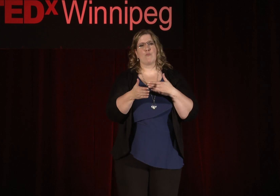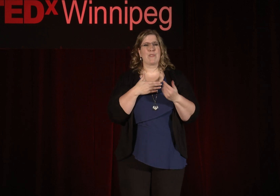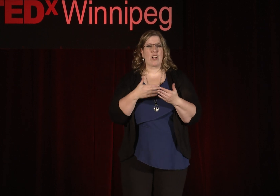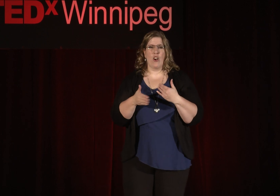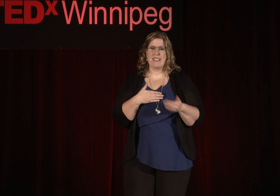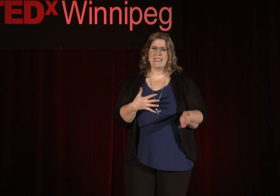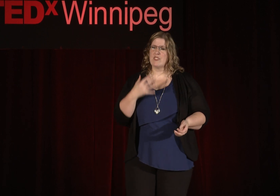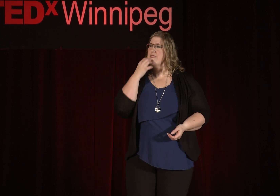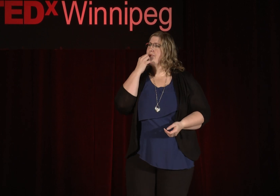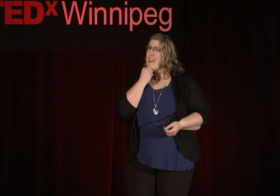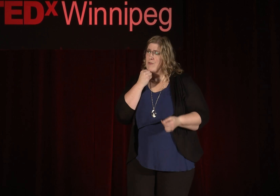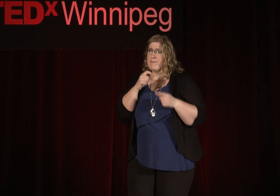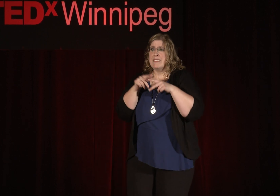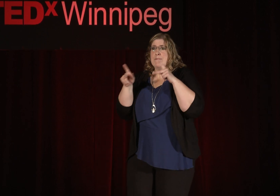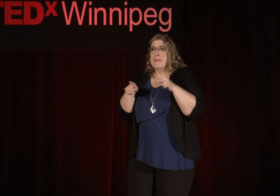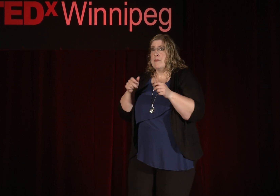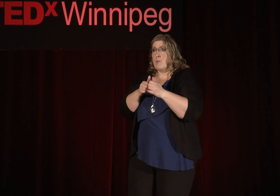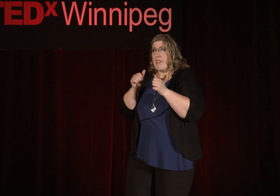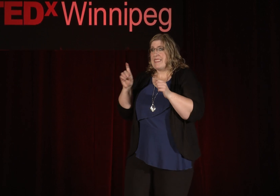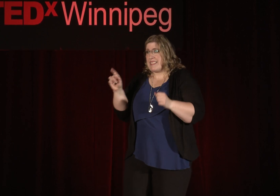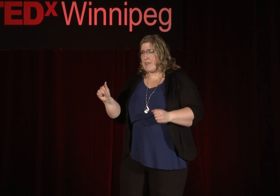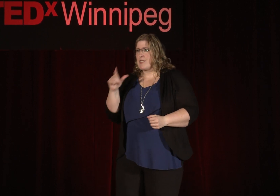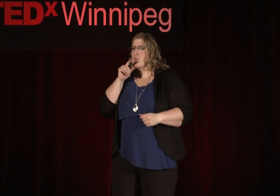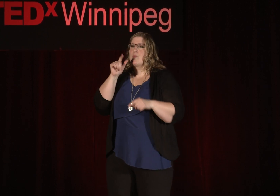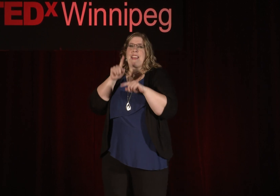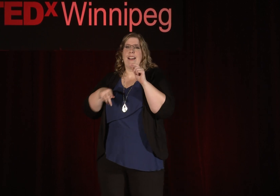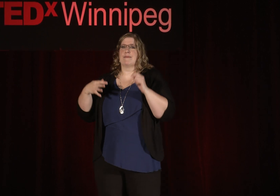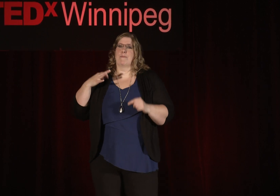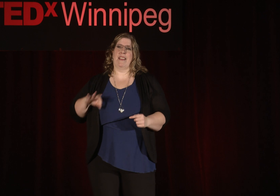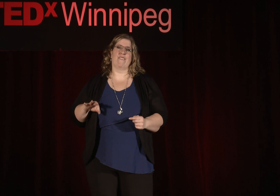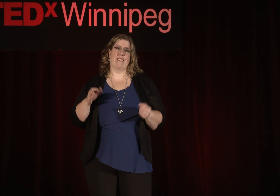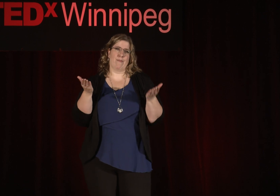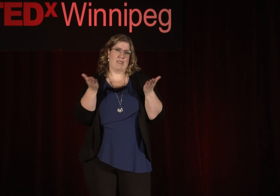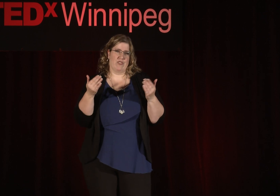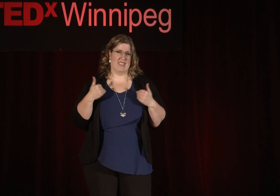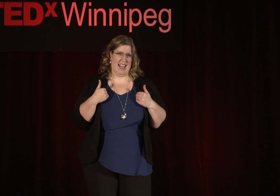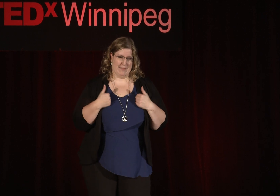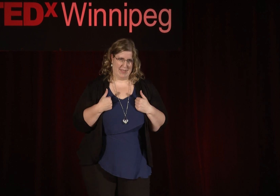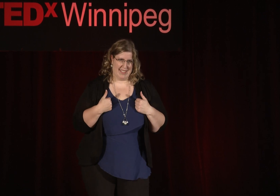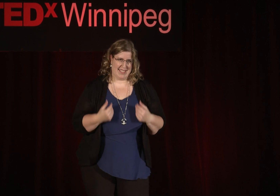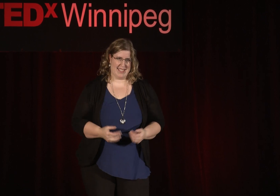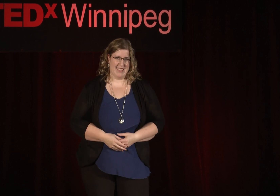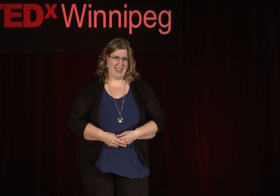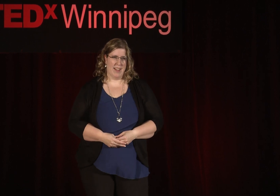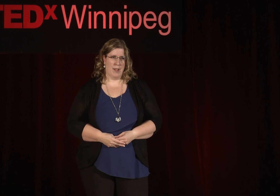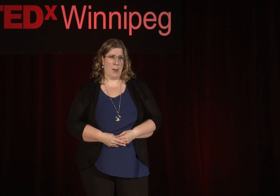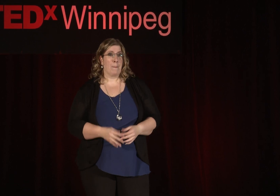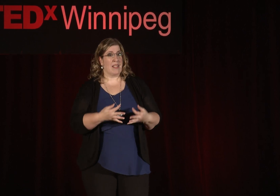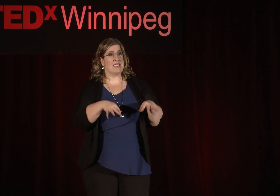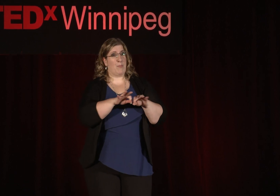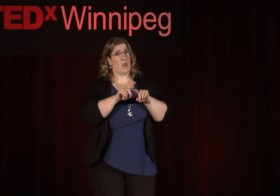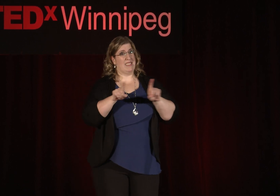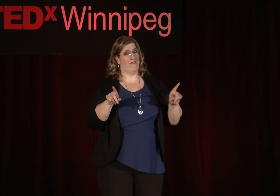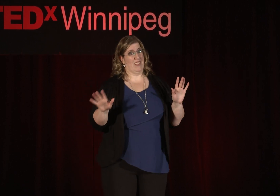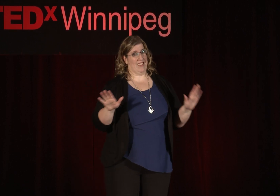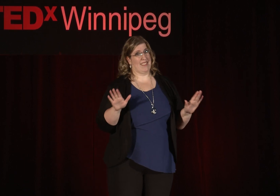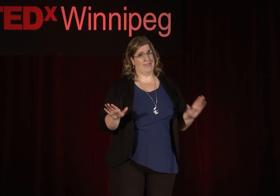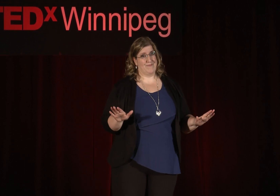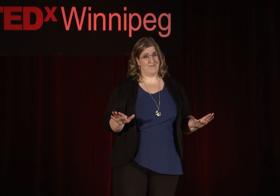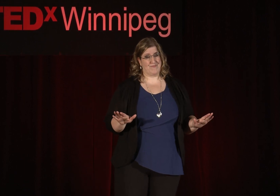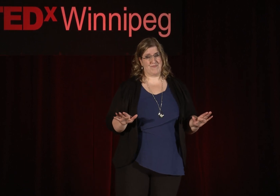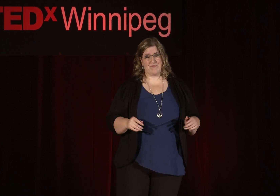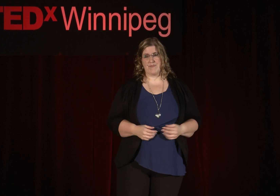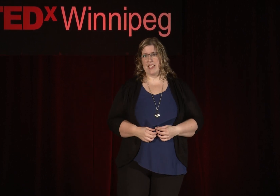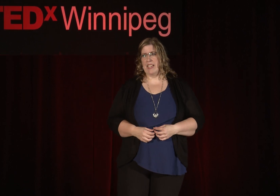Regardless, ESAs are very important to a wide range of disabilities that cannot be supported by service animals.